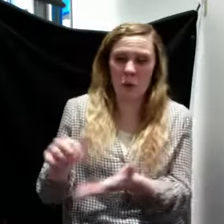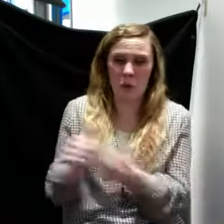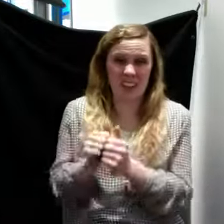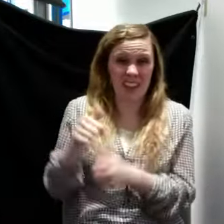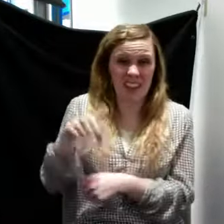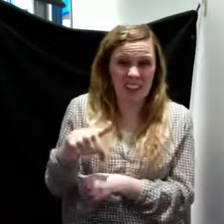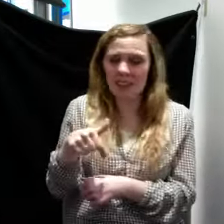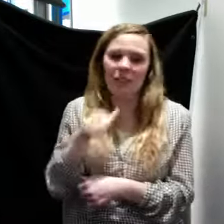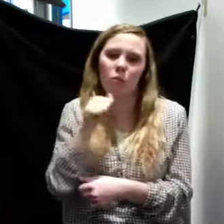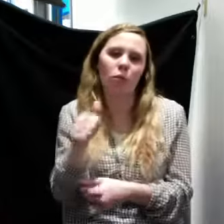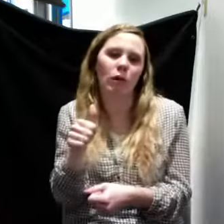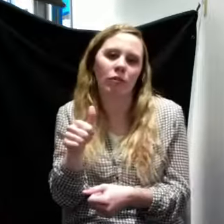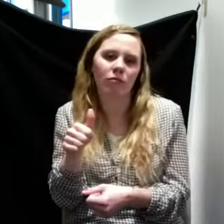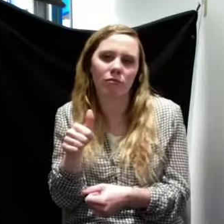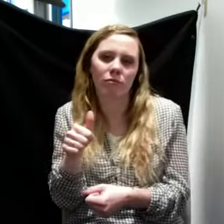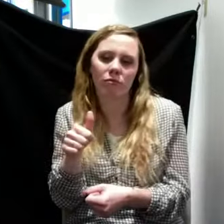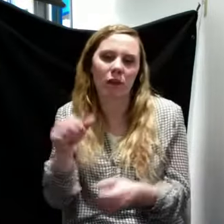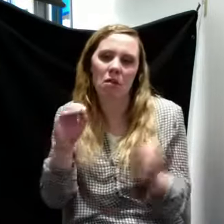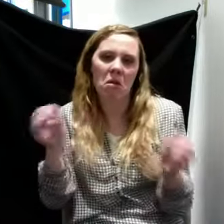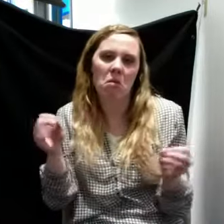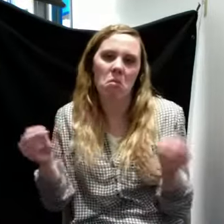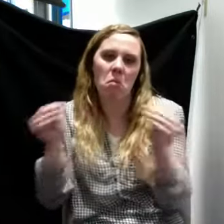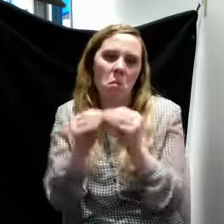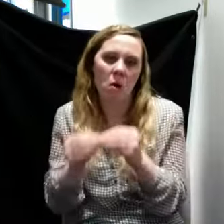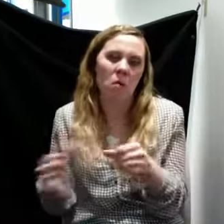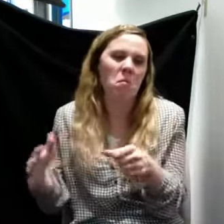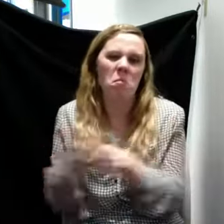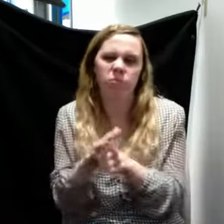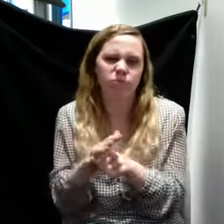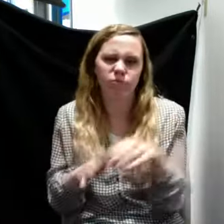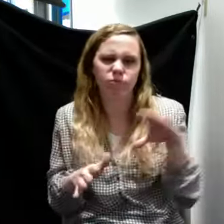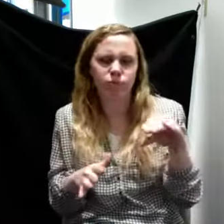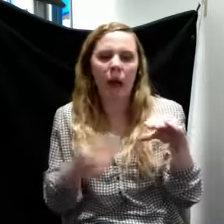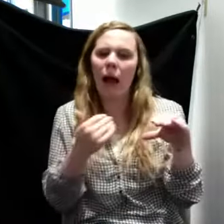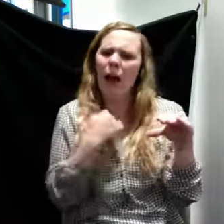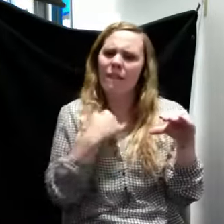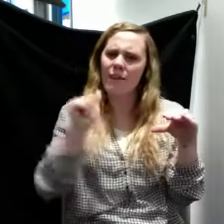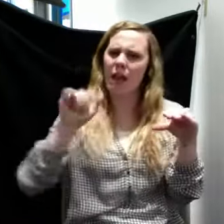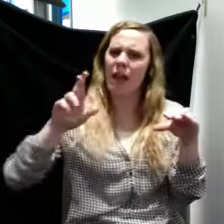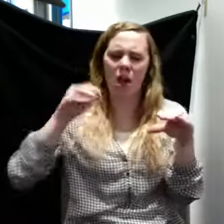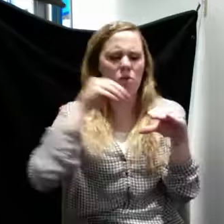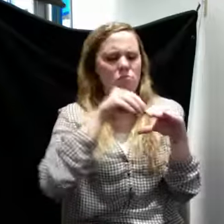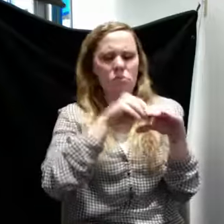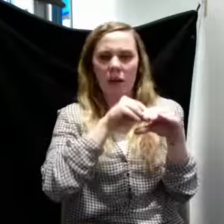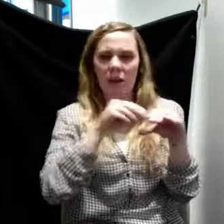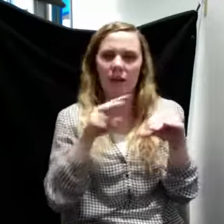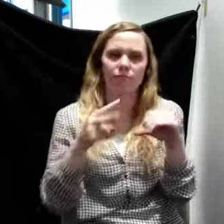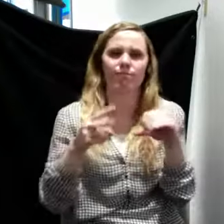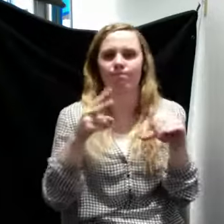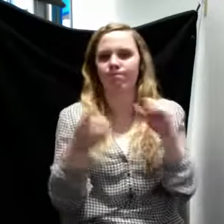pick anything else up. It's got all these nice little air pockets in here that trap the moisture or the water.